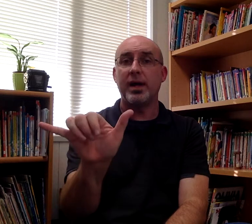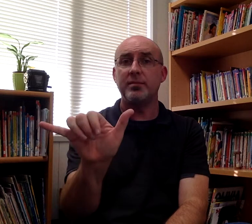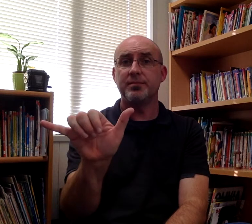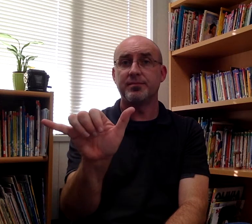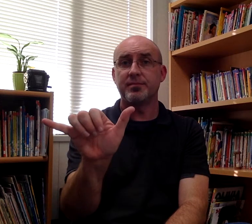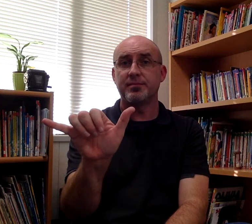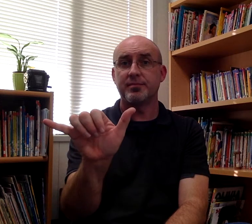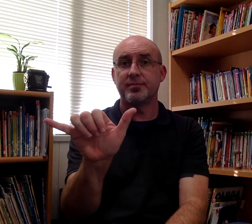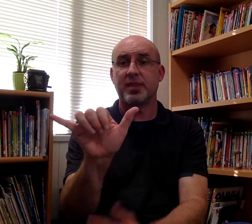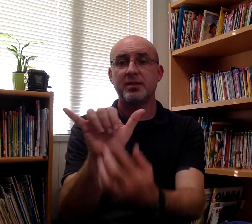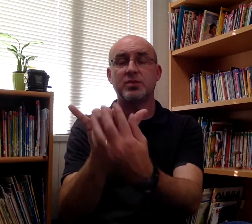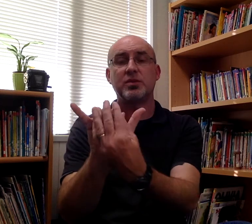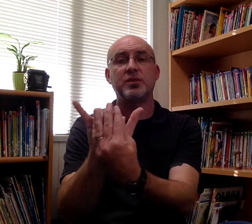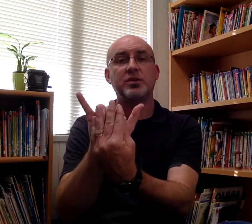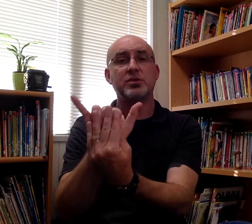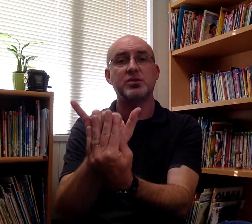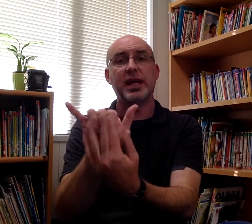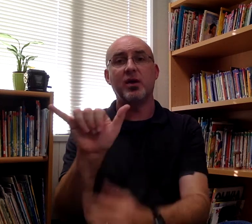Y. These three fingers are down.